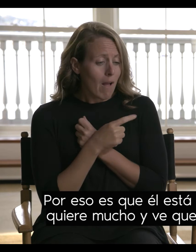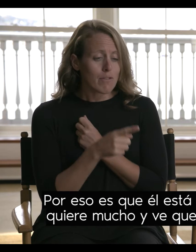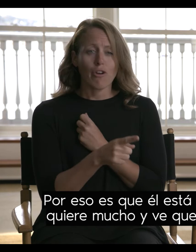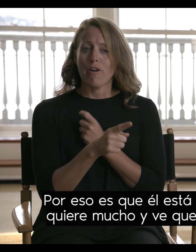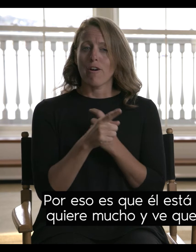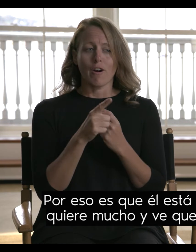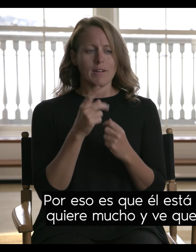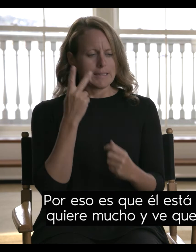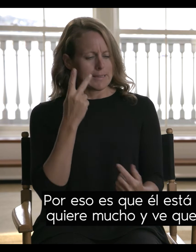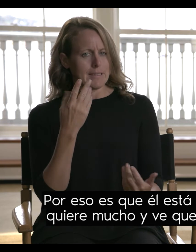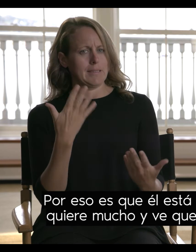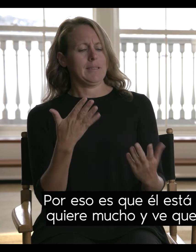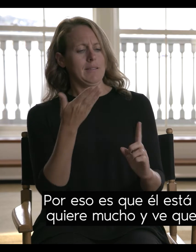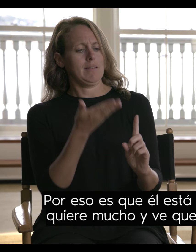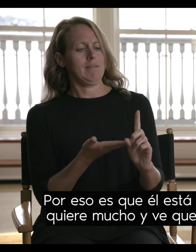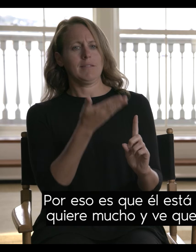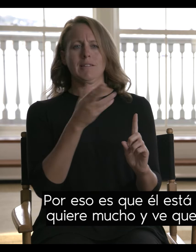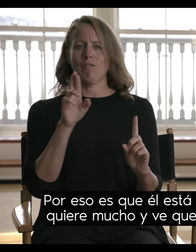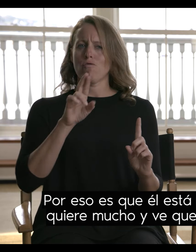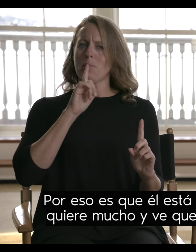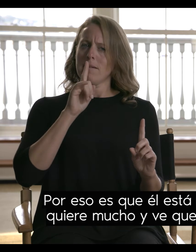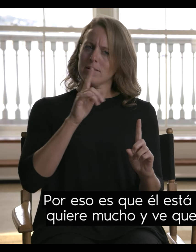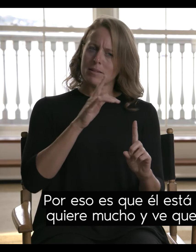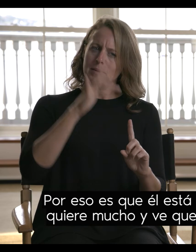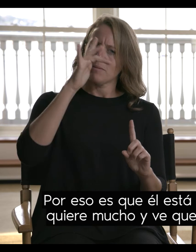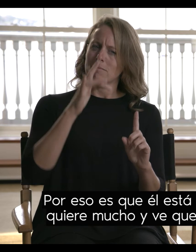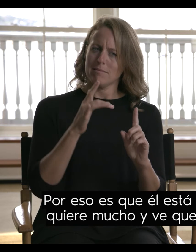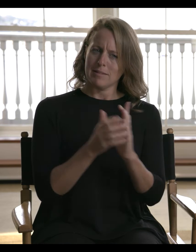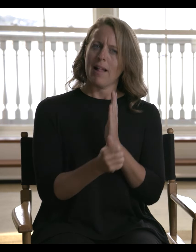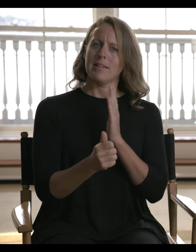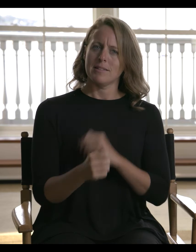she sees she has this amazing talent.